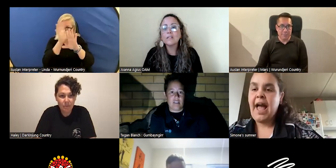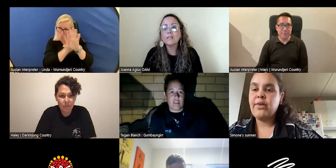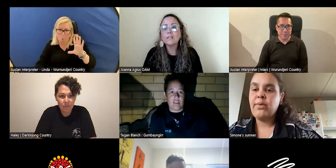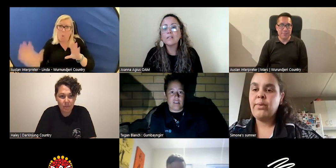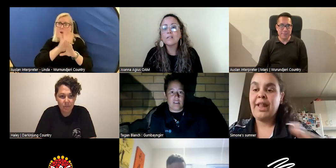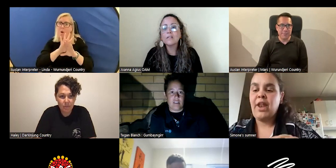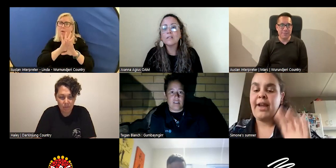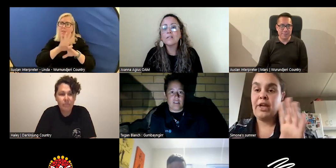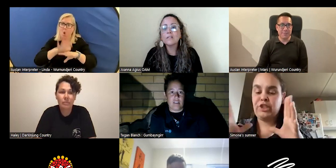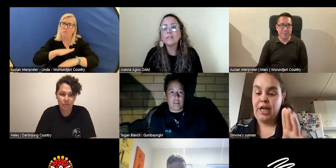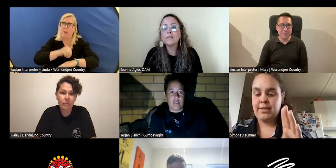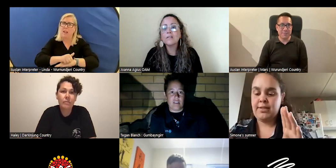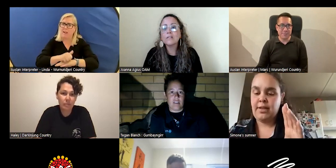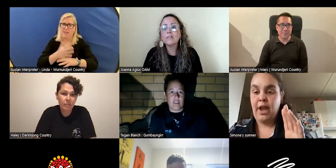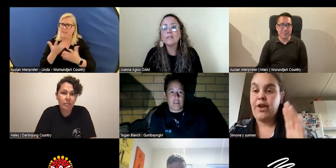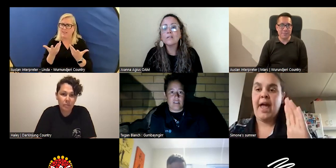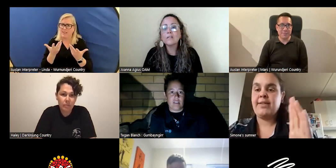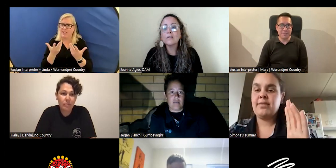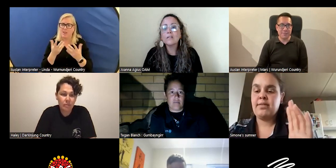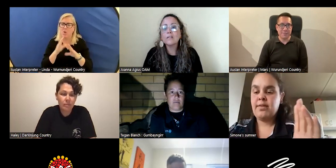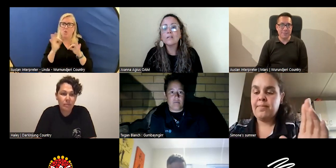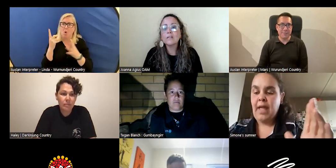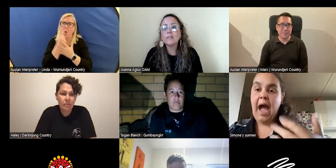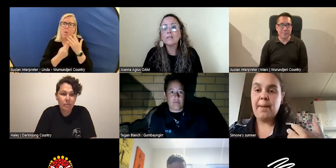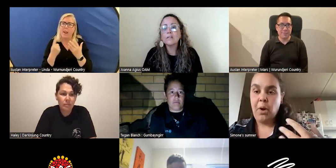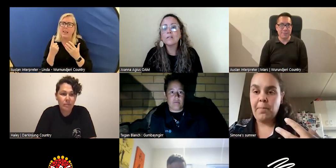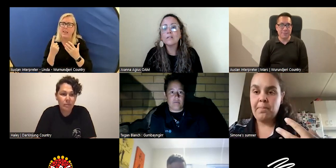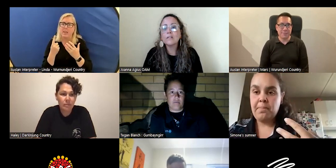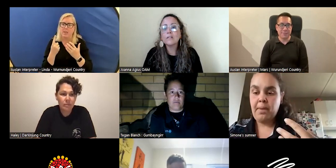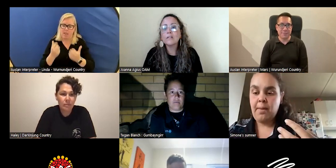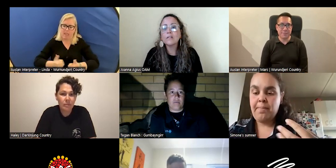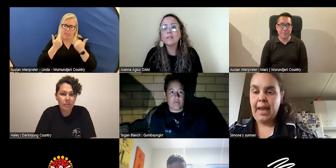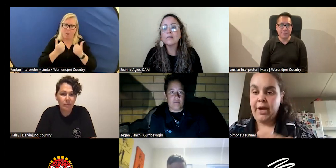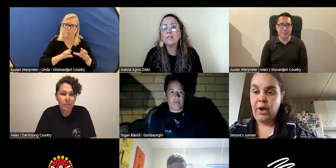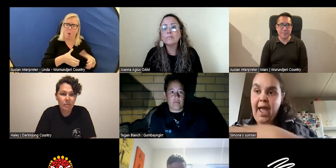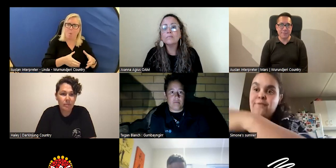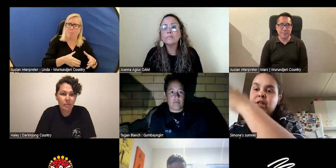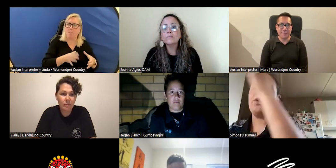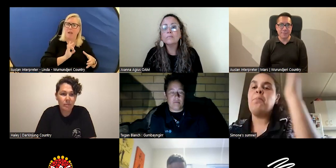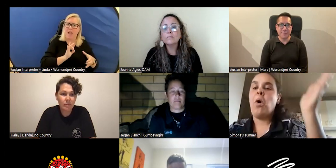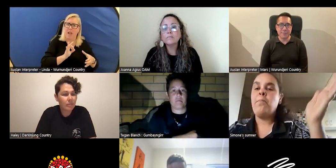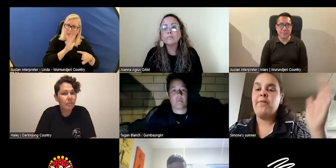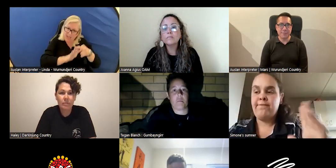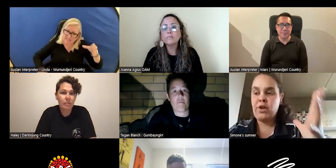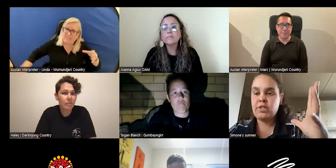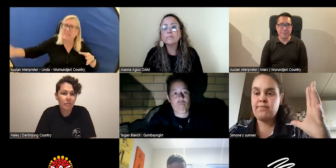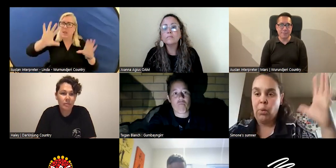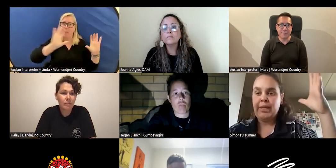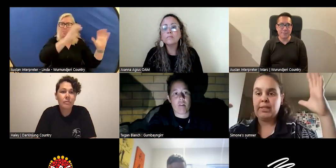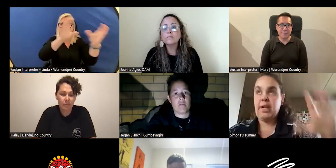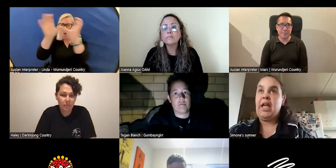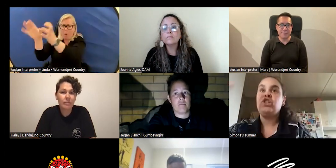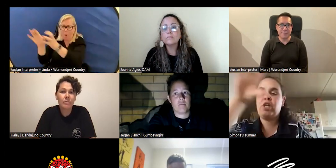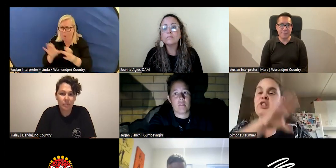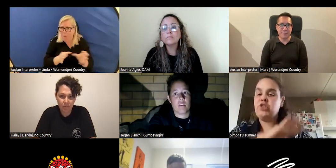means with not just, our mob, but every single mob, the first